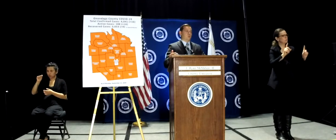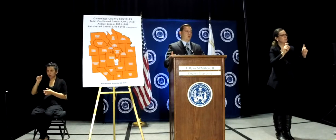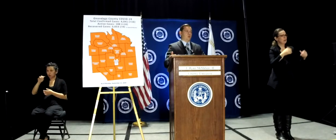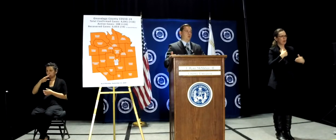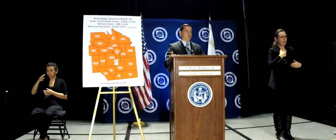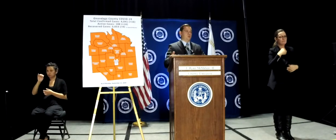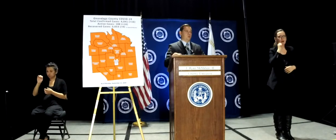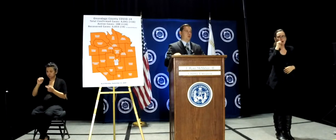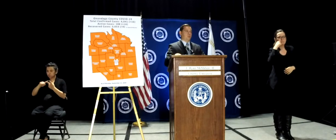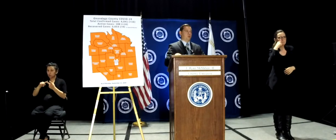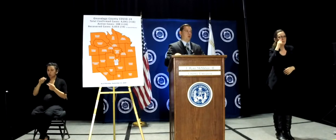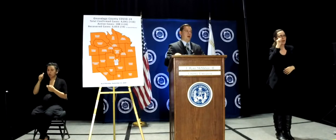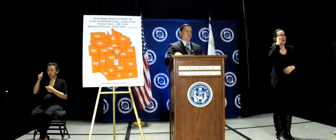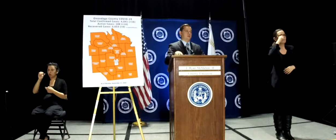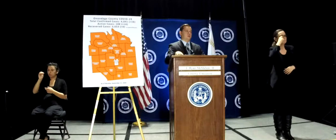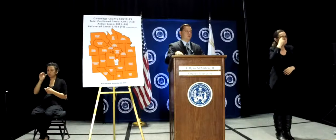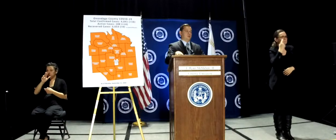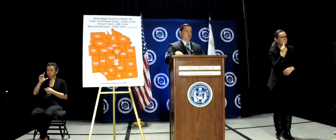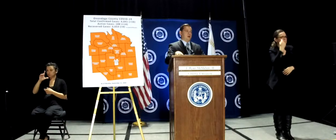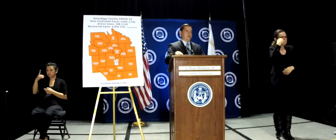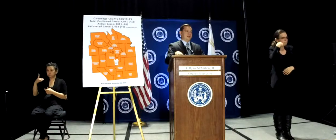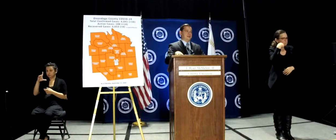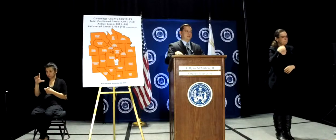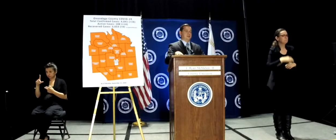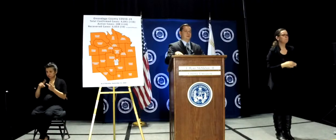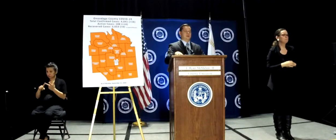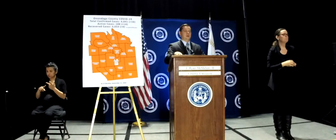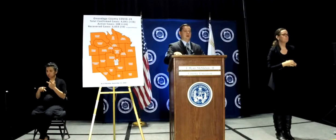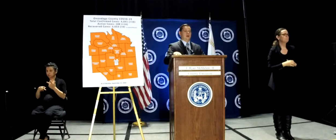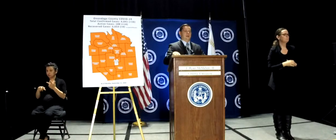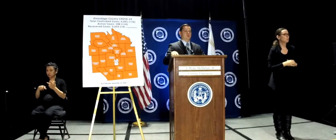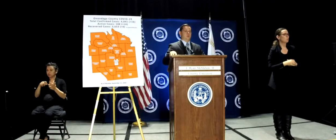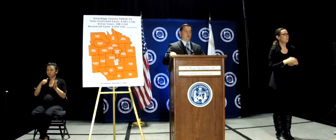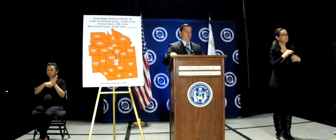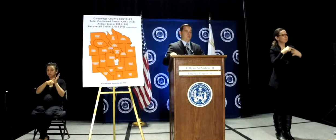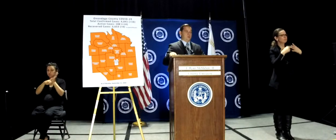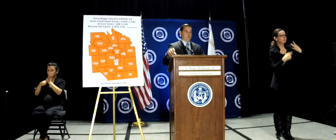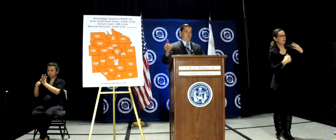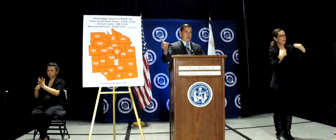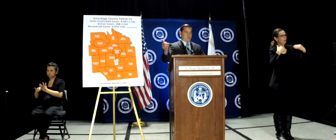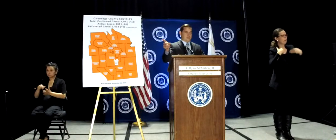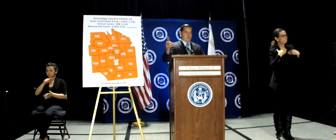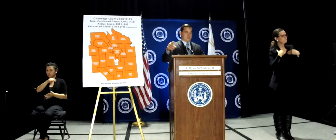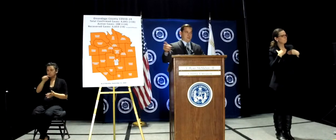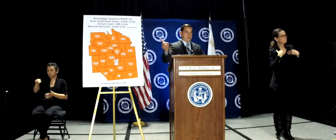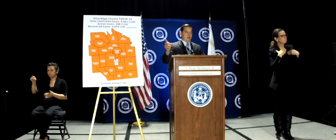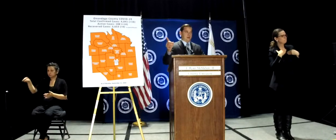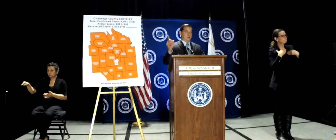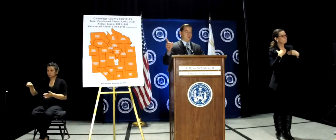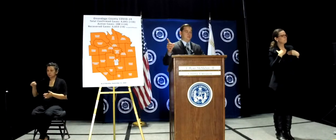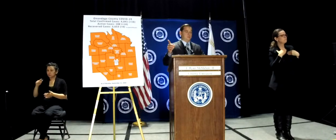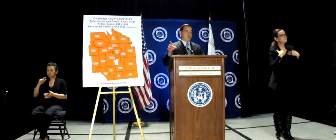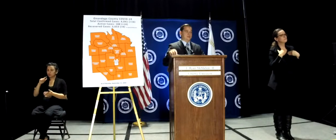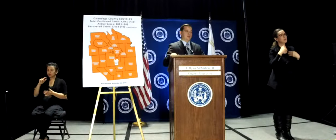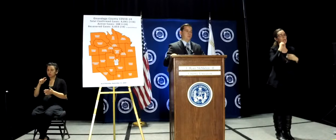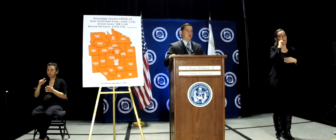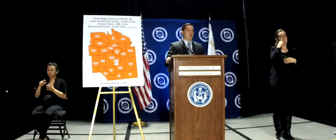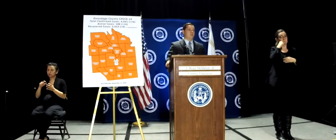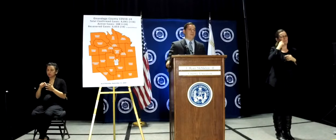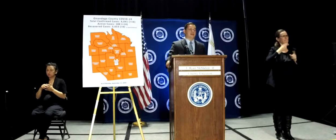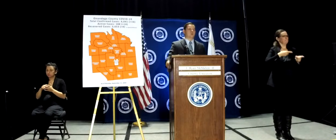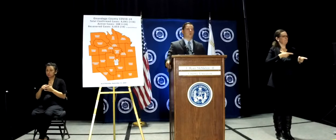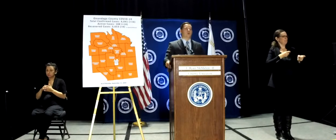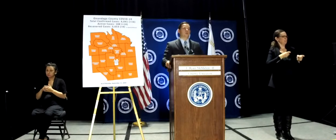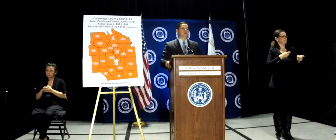that's what we're using with our proactive testing. That's what we're using with the rapid testing down at MBT Bank Stadium,